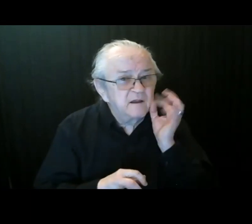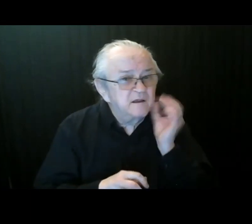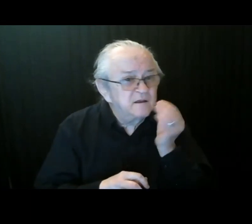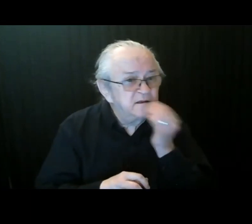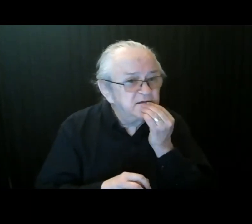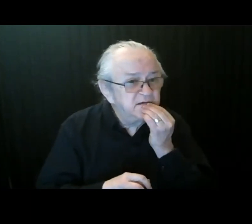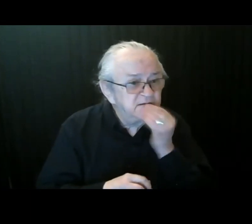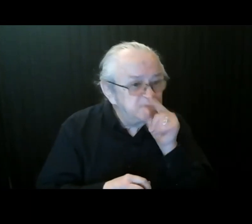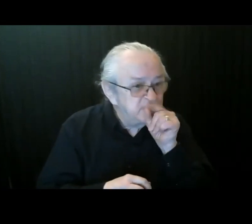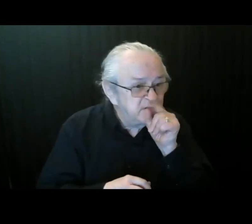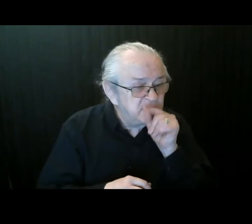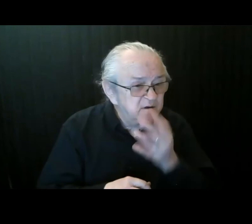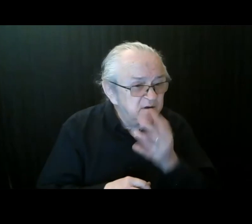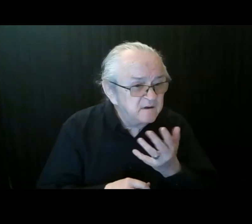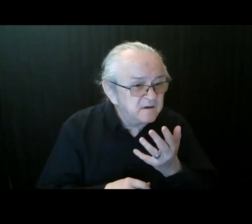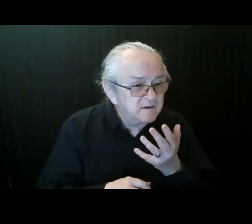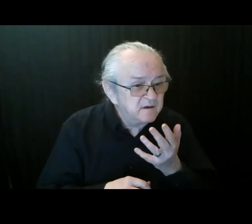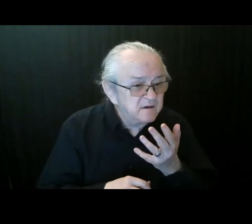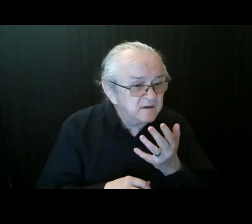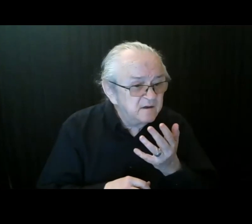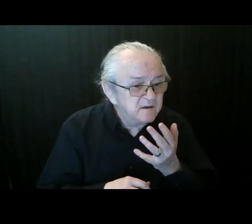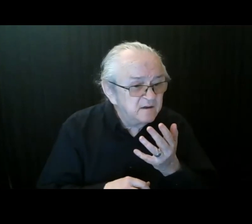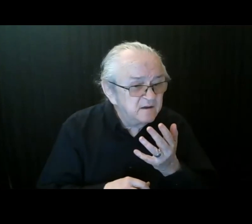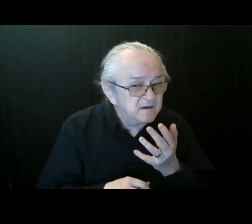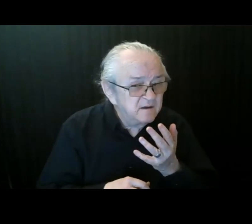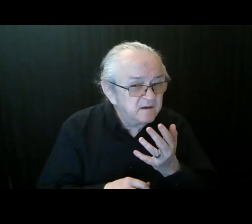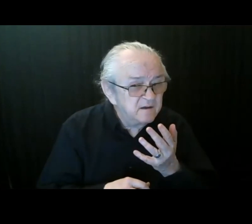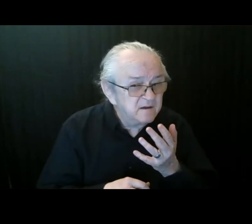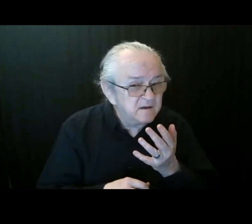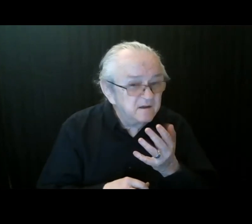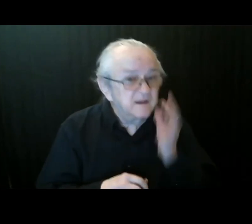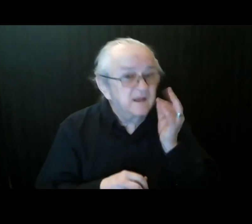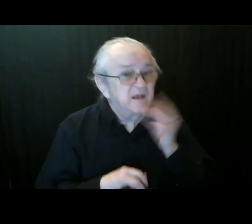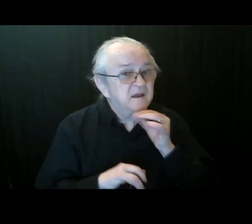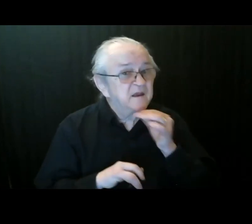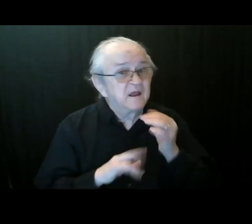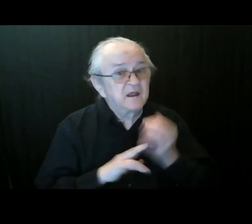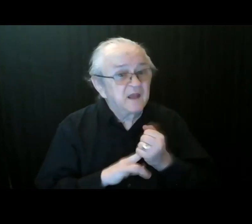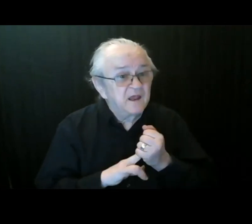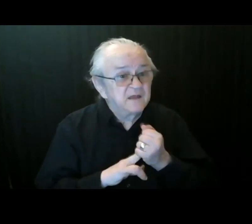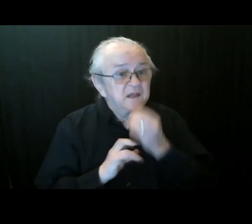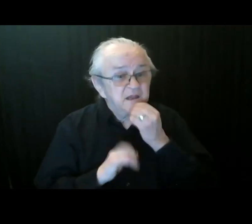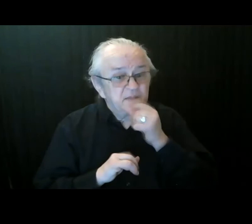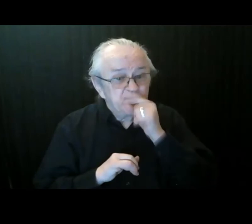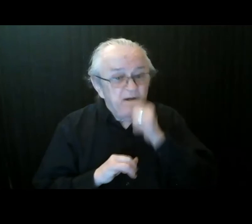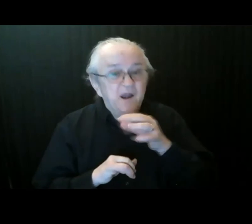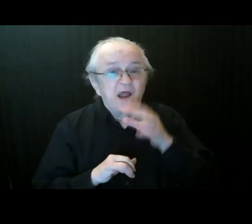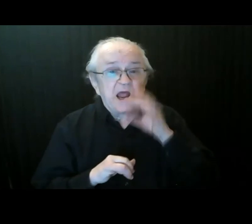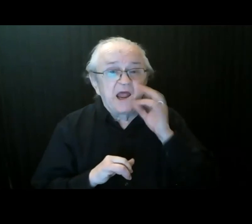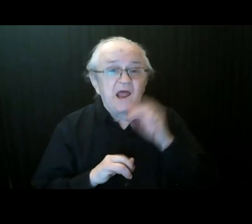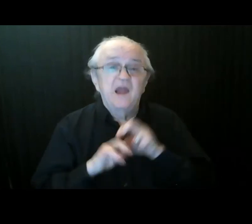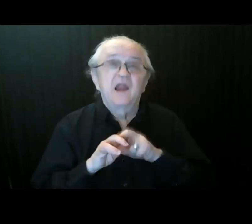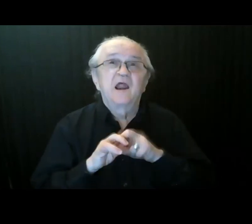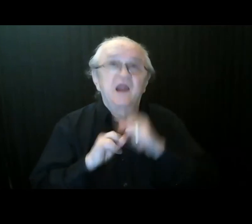birds. And when cats are not stalking, catching, and eating birds, they fantasize about stalking, catching, and